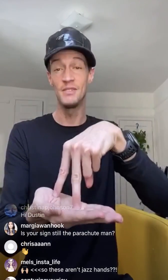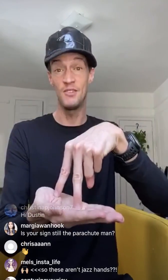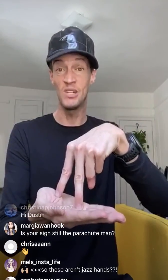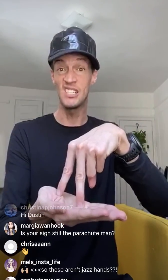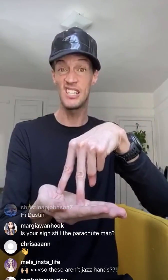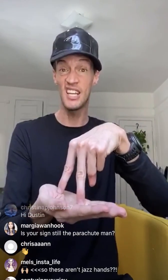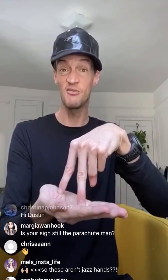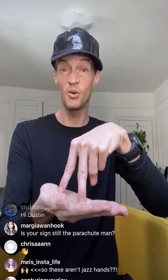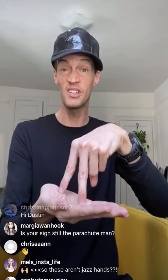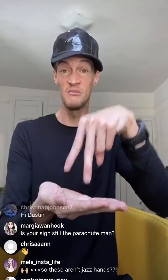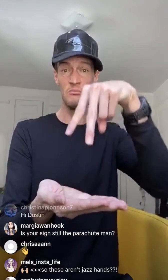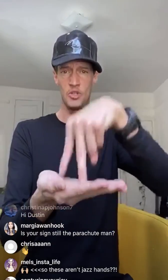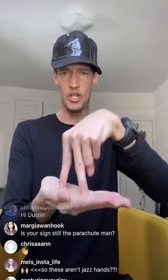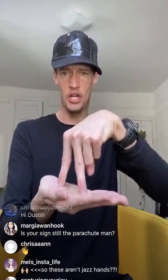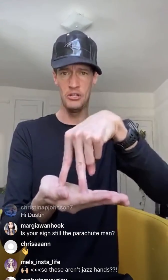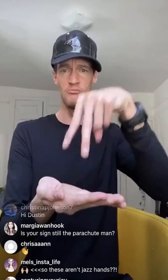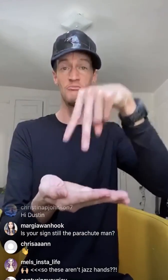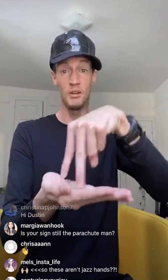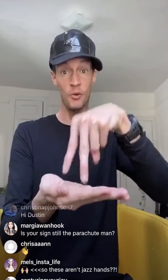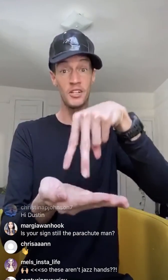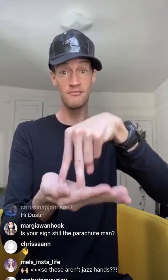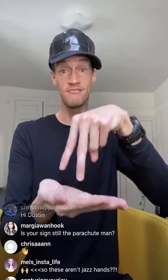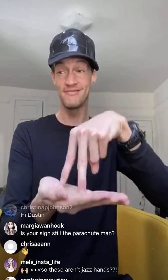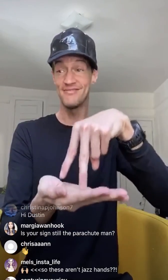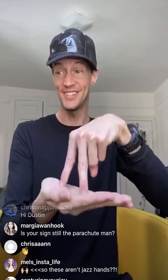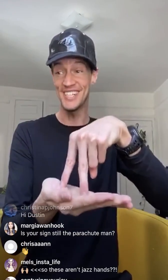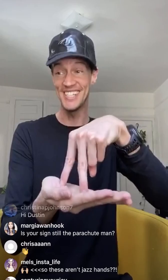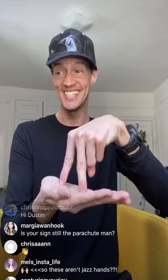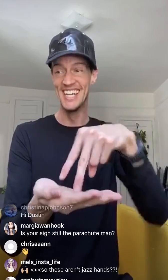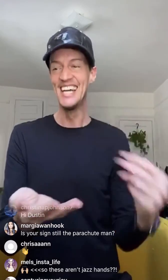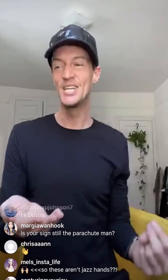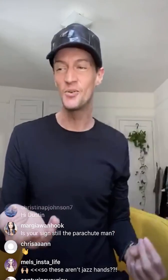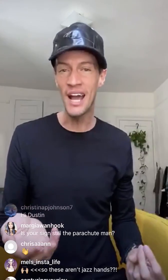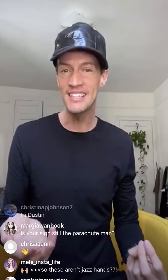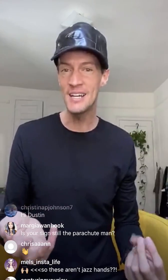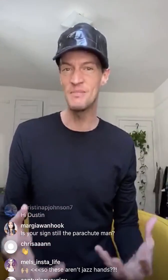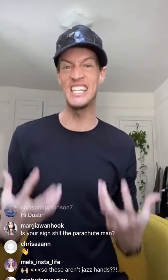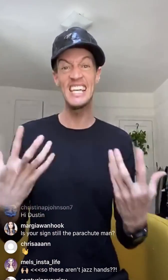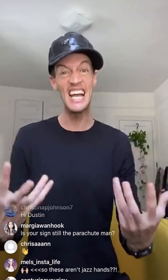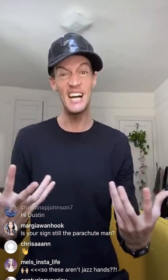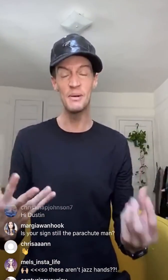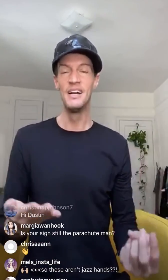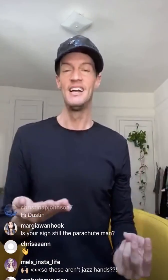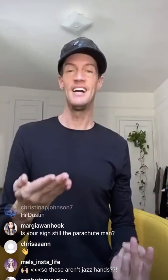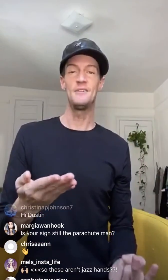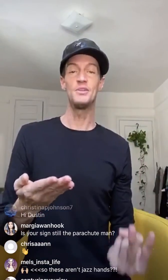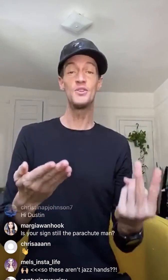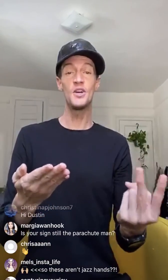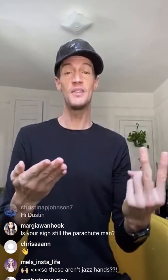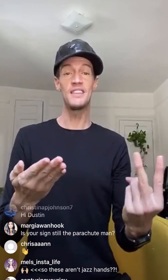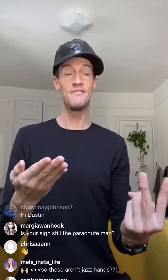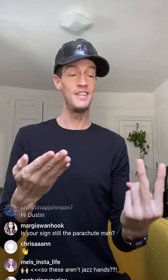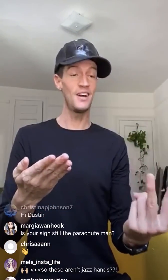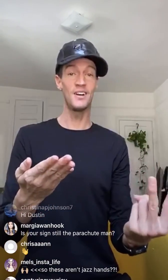sharpening. And spoon, you're getting that bowl. Yep. Fork, knife, and spoon. But just to stand, you just put it down once.